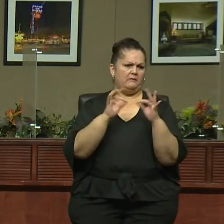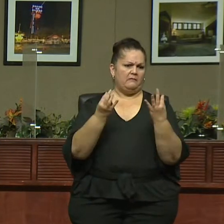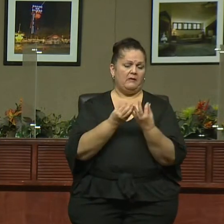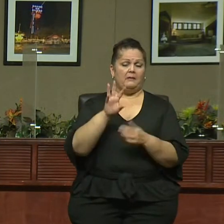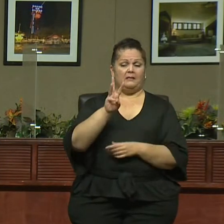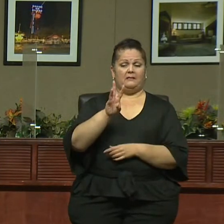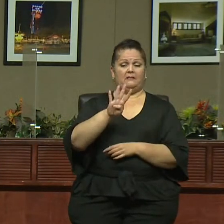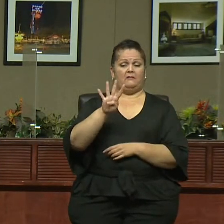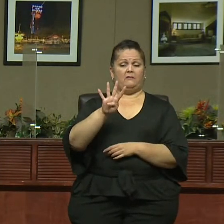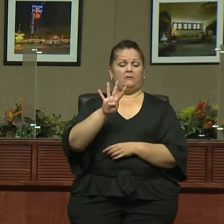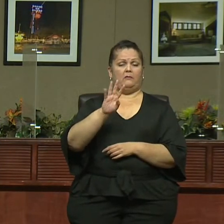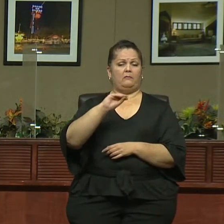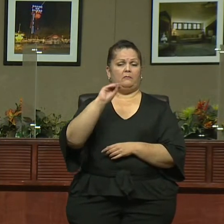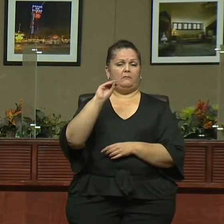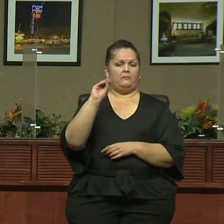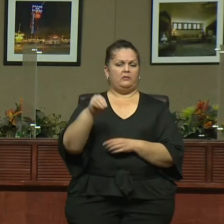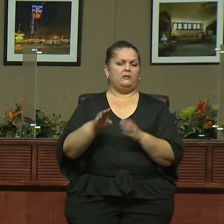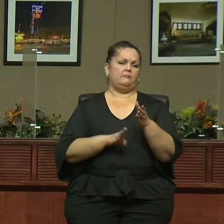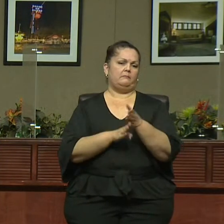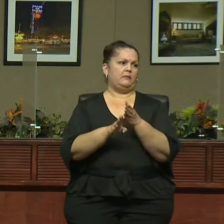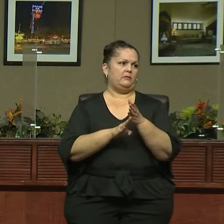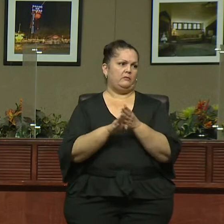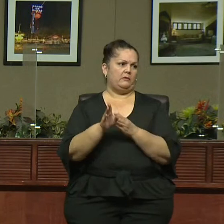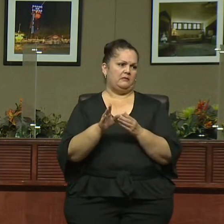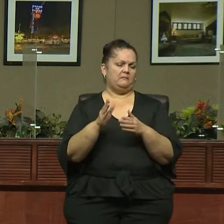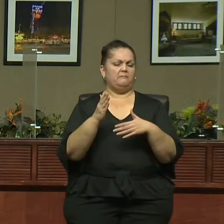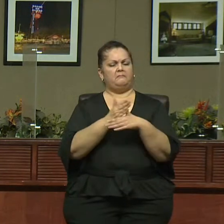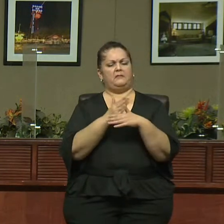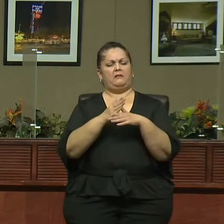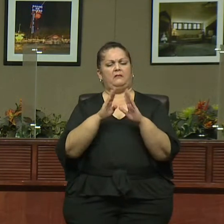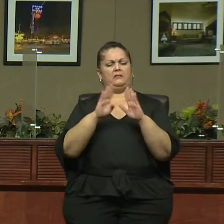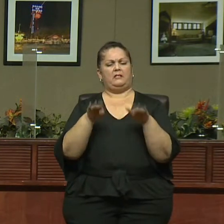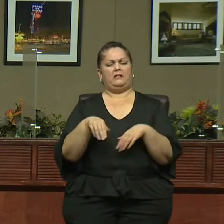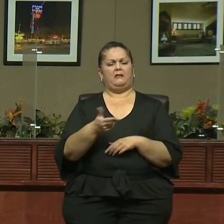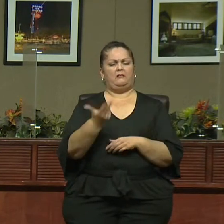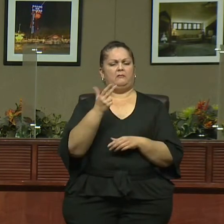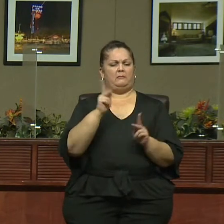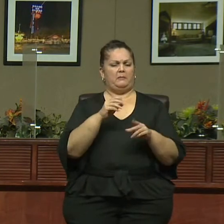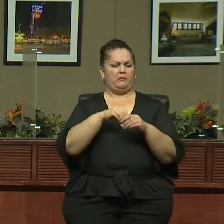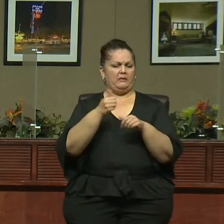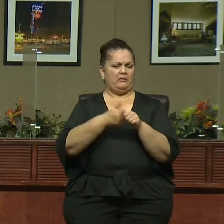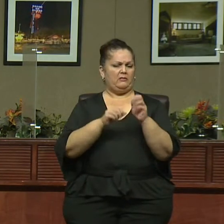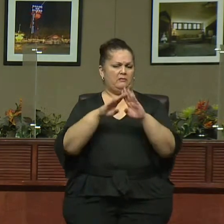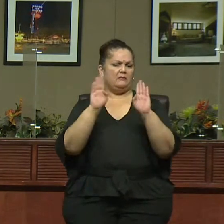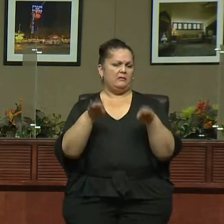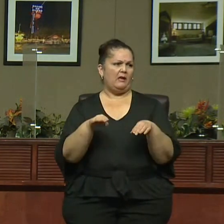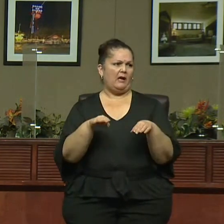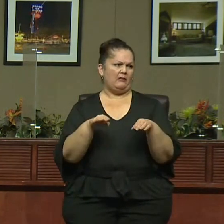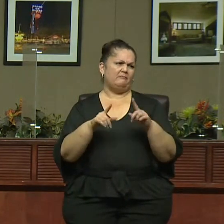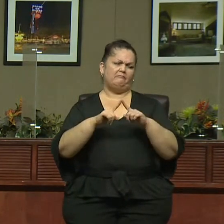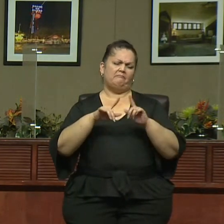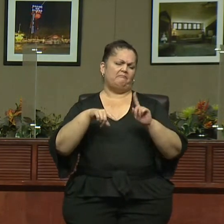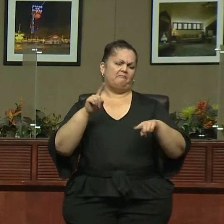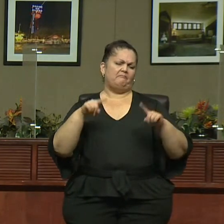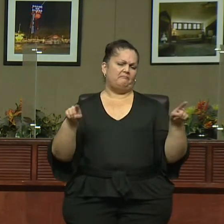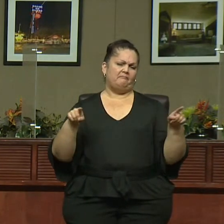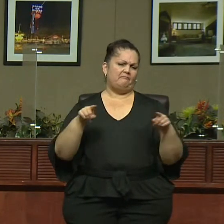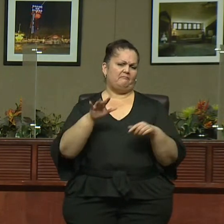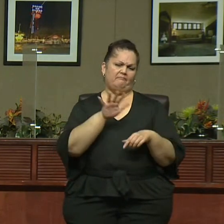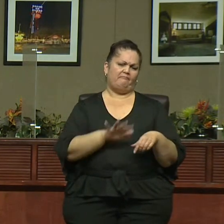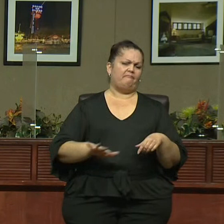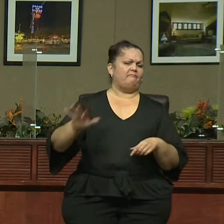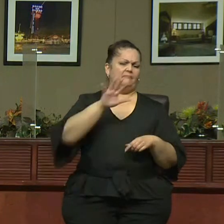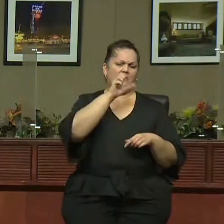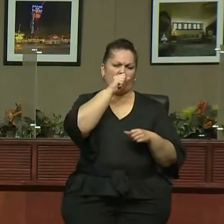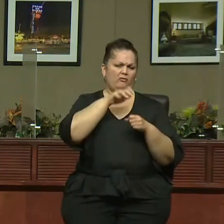are minorities, and the average size of the household is about 3 people, and it's diverse all over Orange